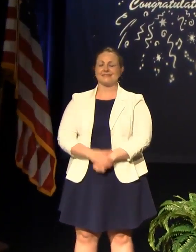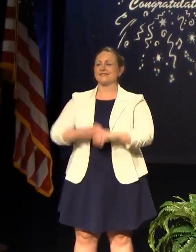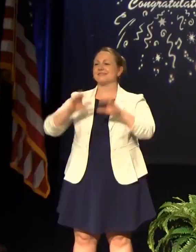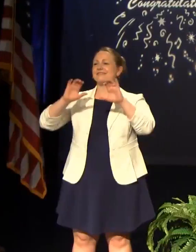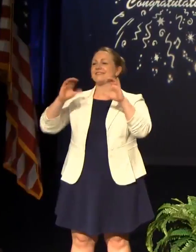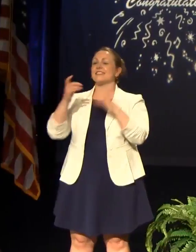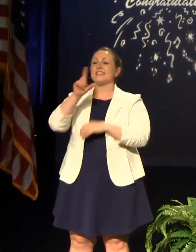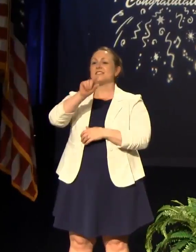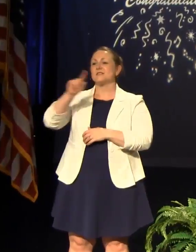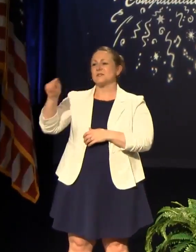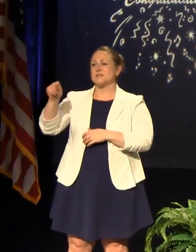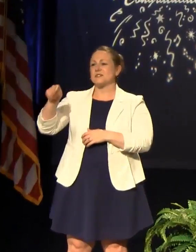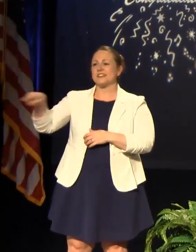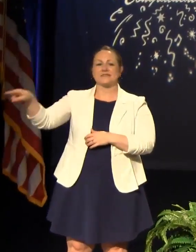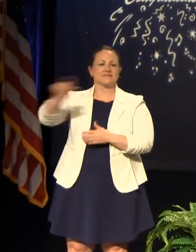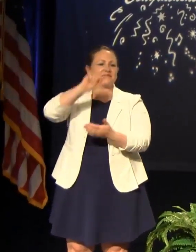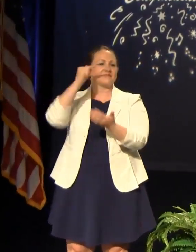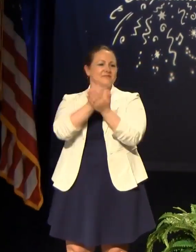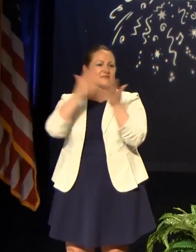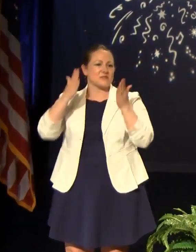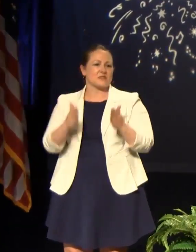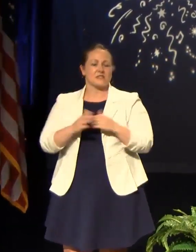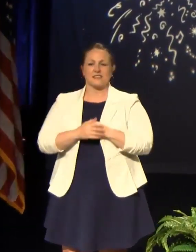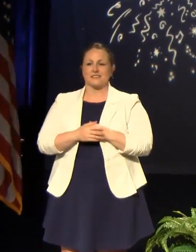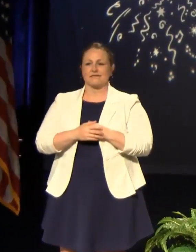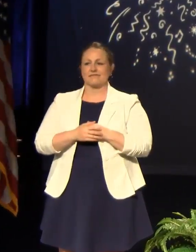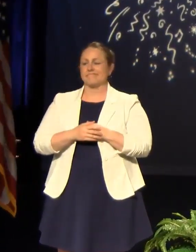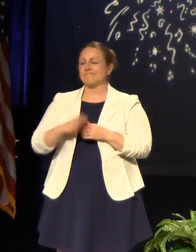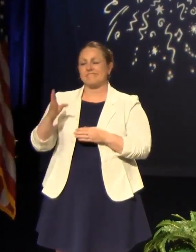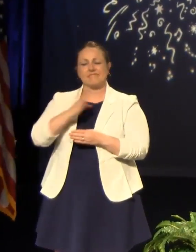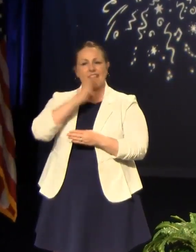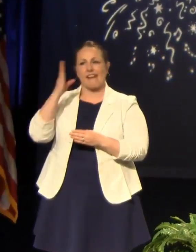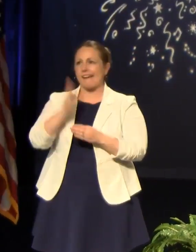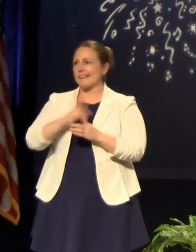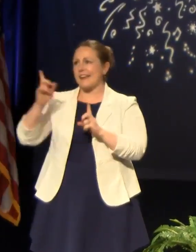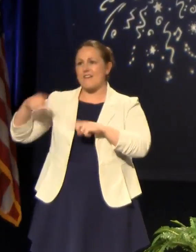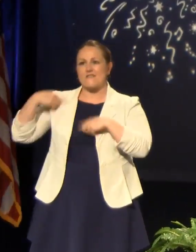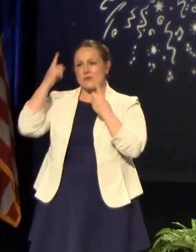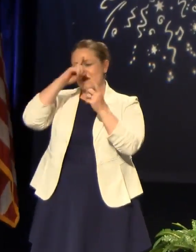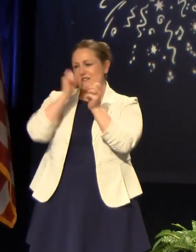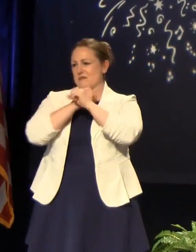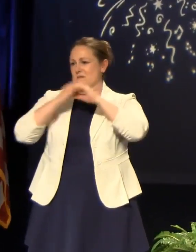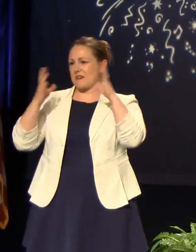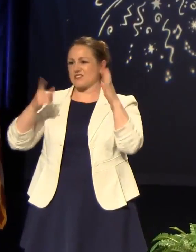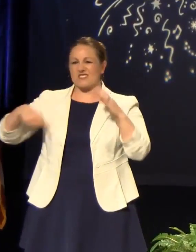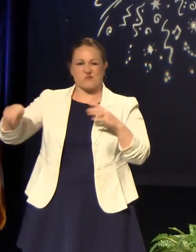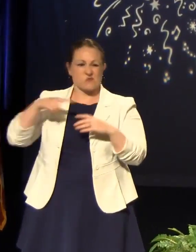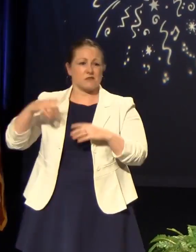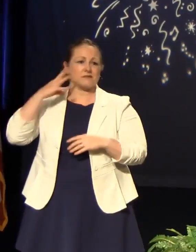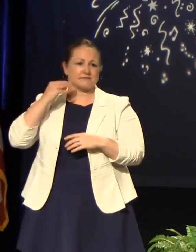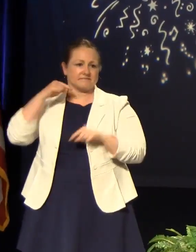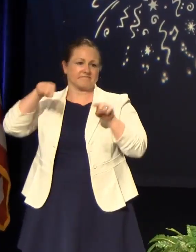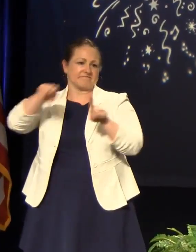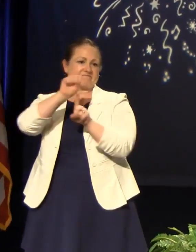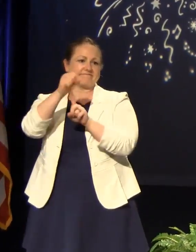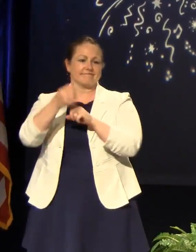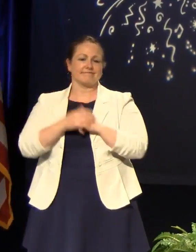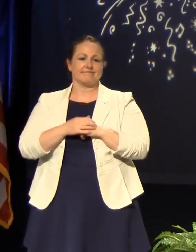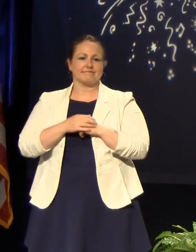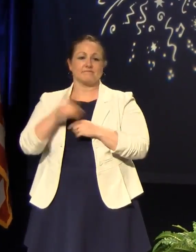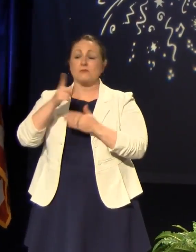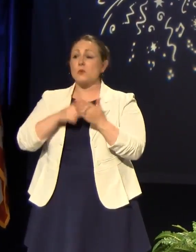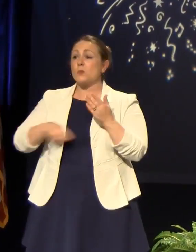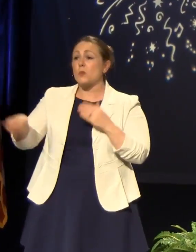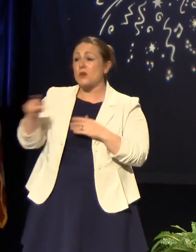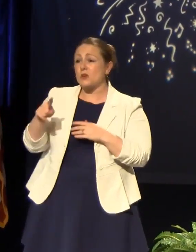Class of 2020 graduates. Not in a million years would I have imagined that we would find ourselves in this situation. What you have endured